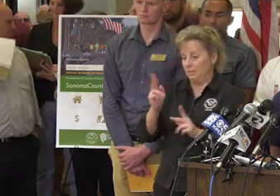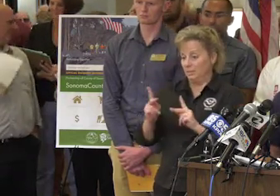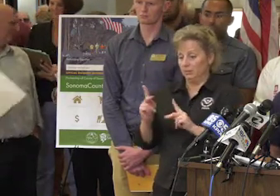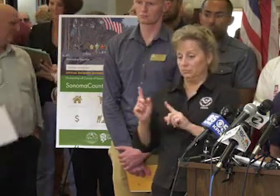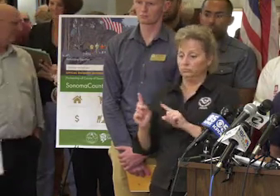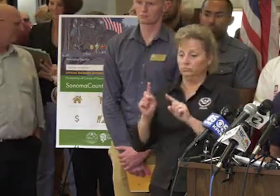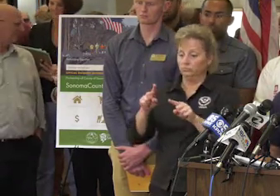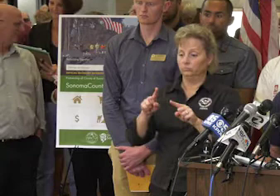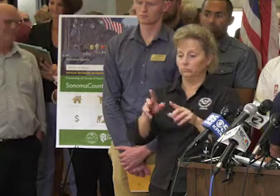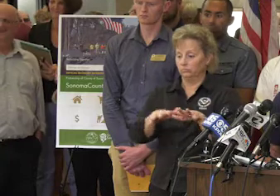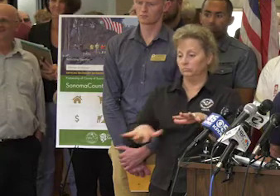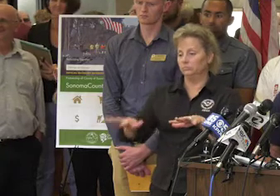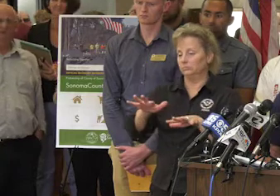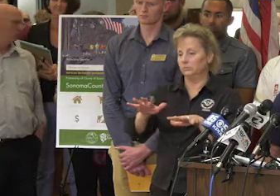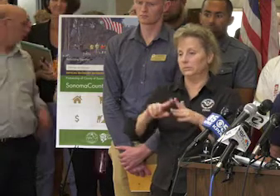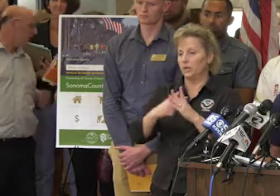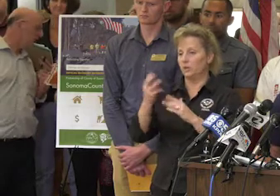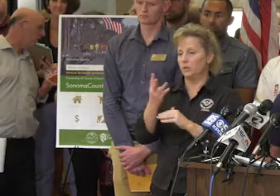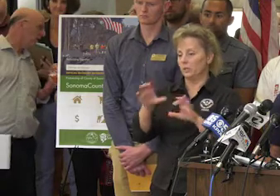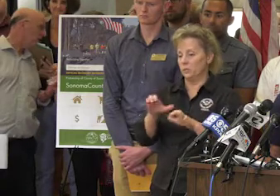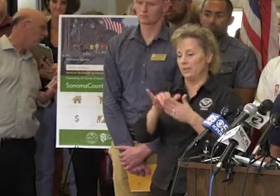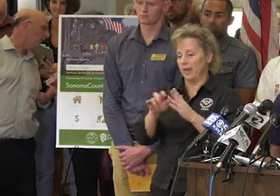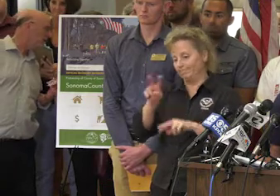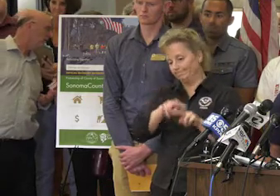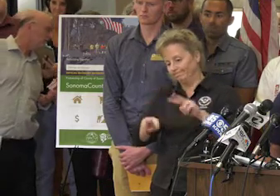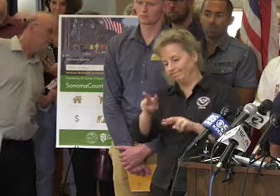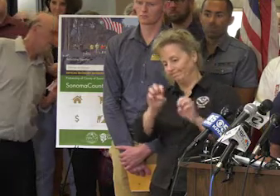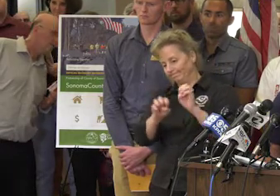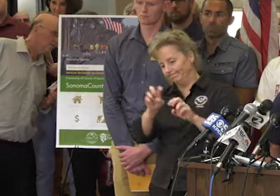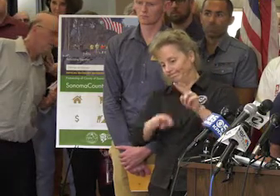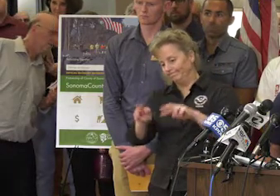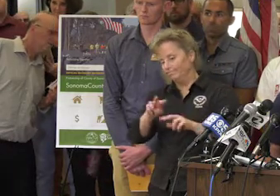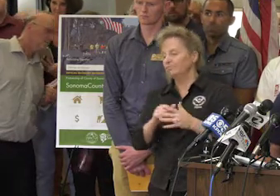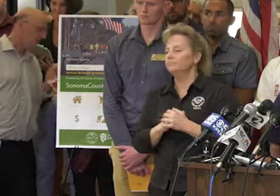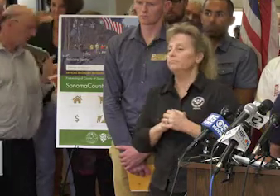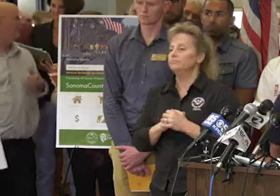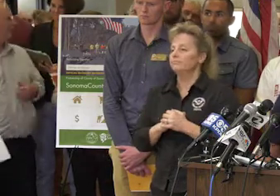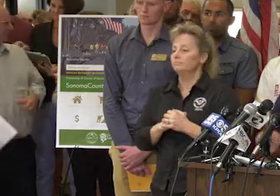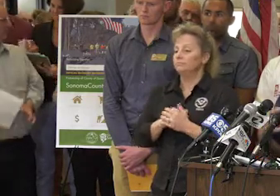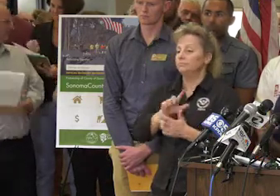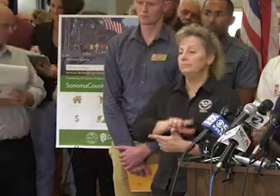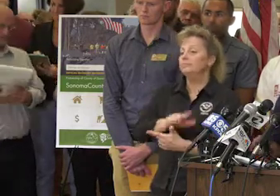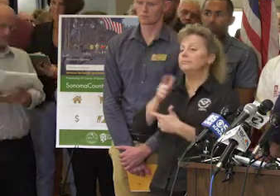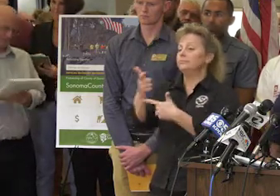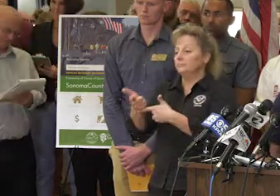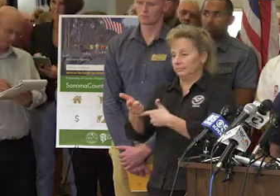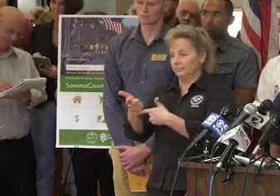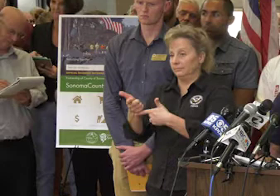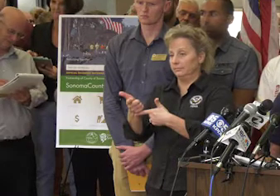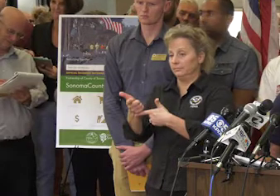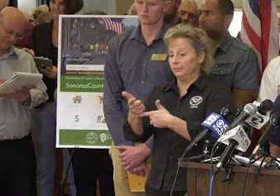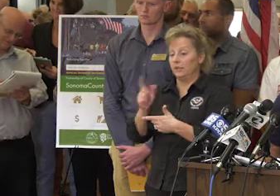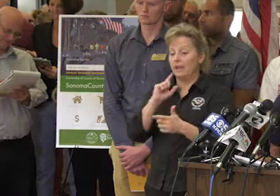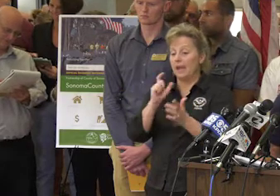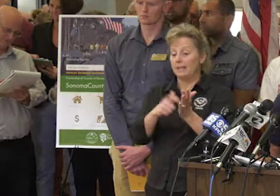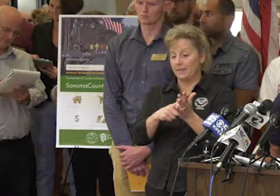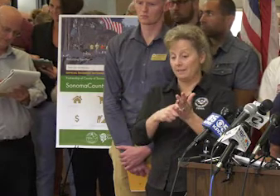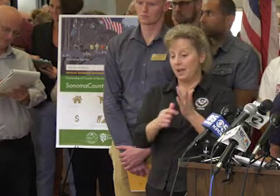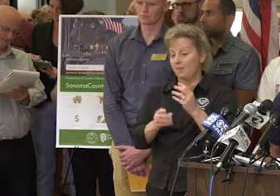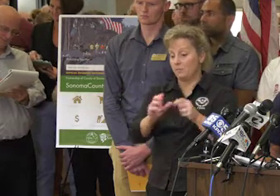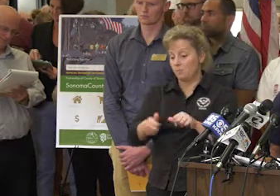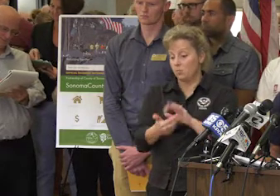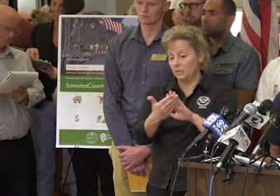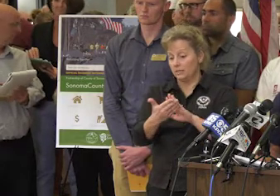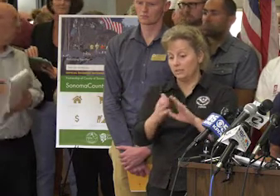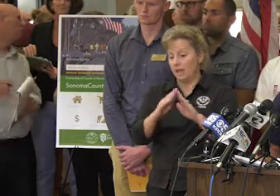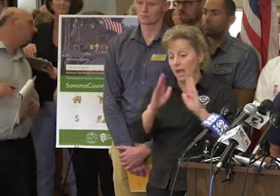ground starting Wednesday performing that task. Following that, once we have identified the presence